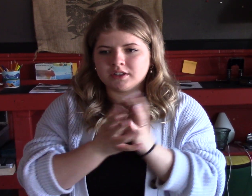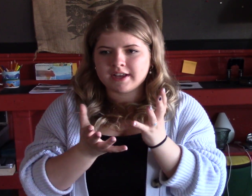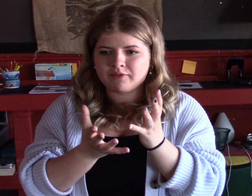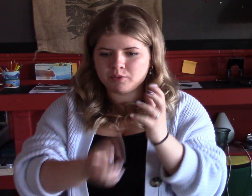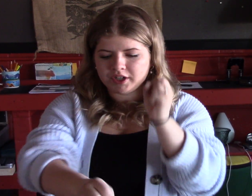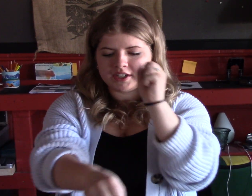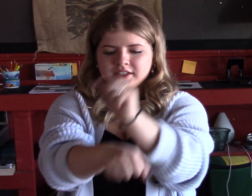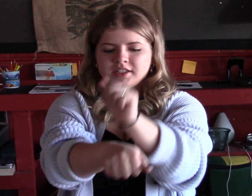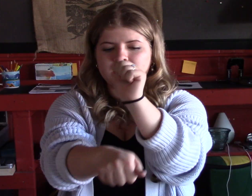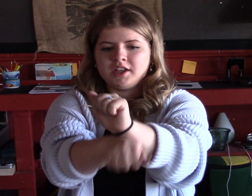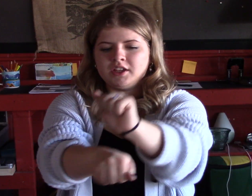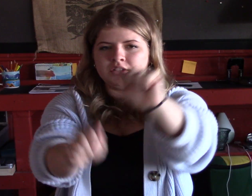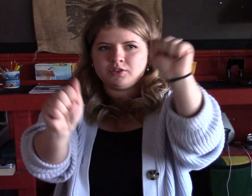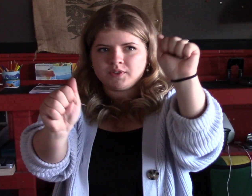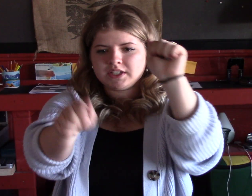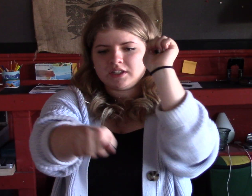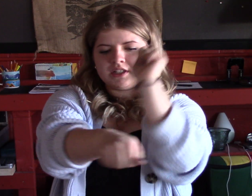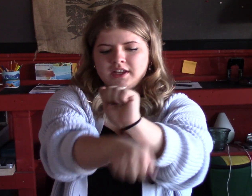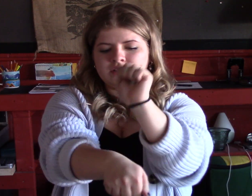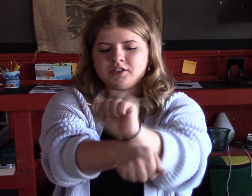sign for work is 2 fists, and then you're